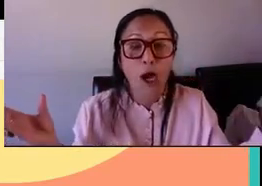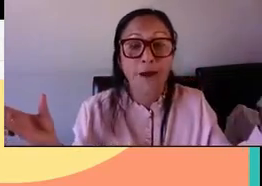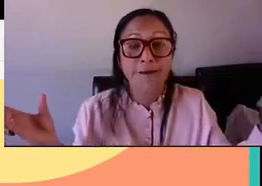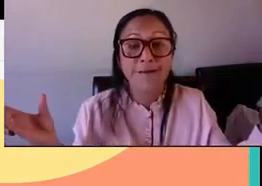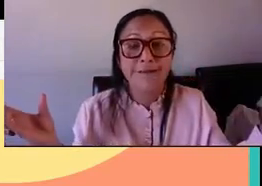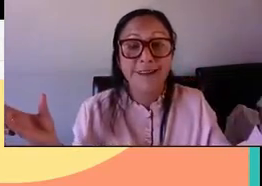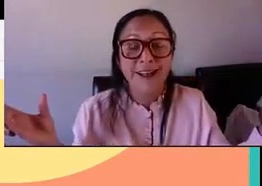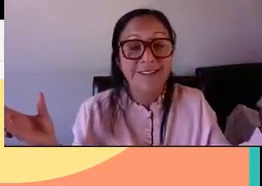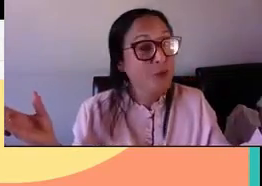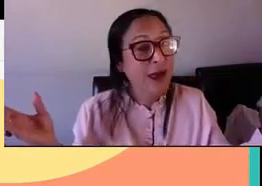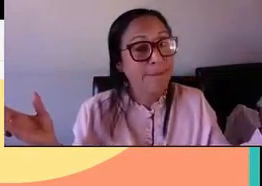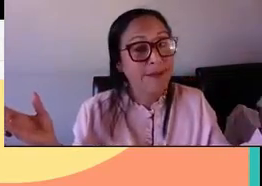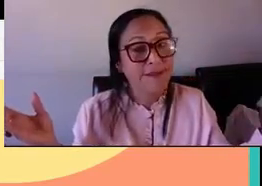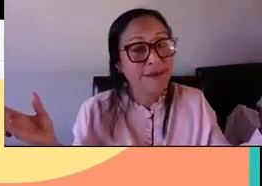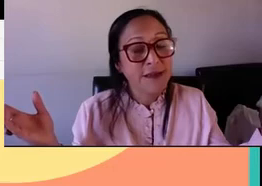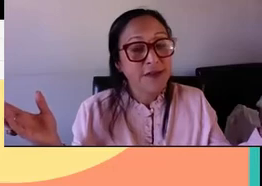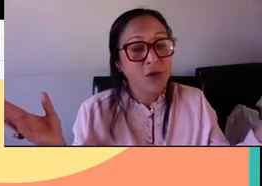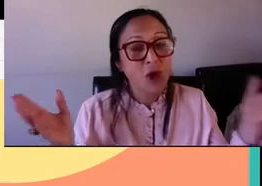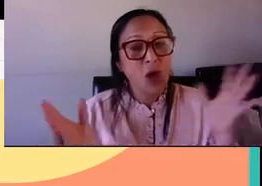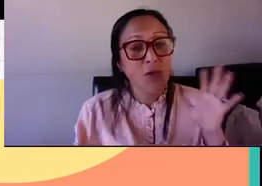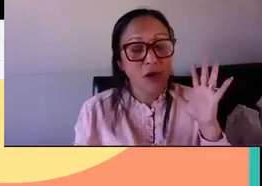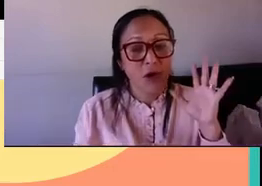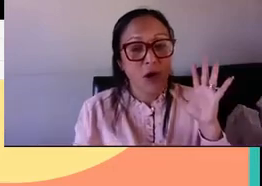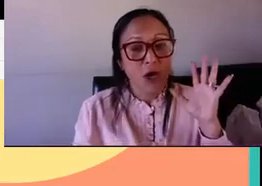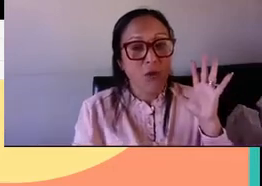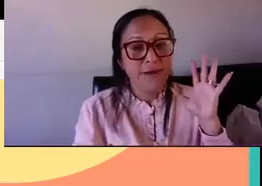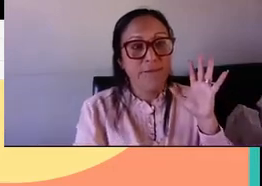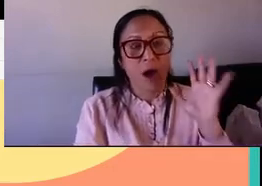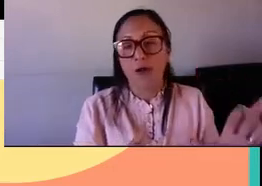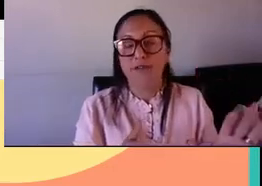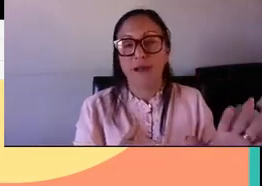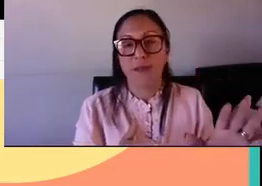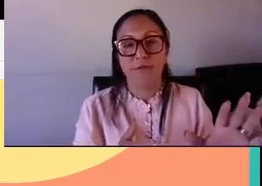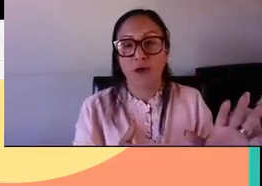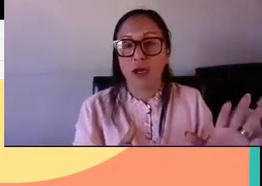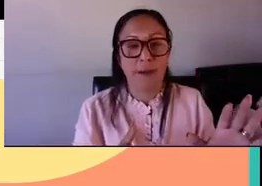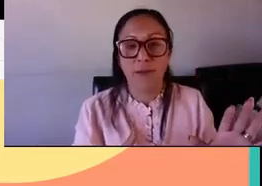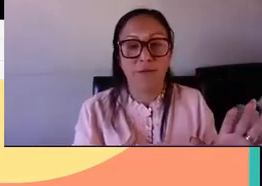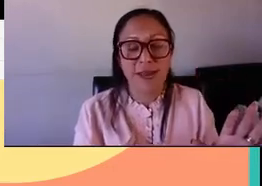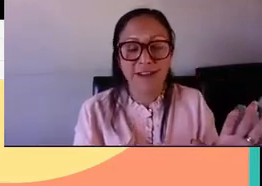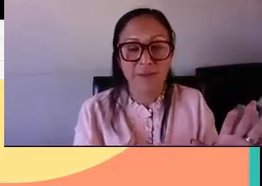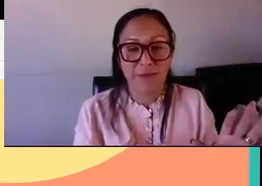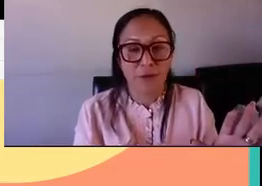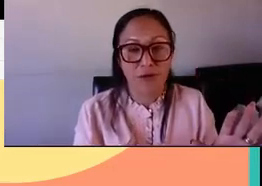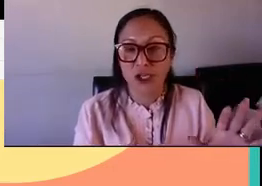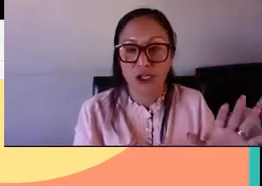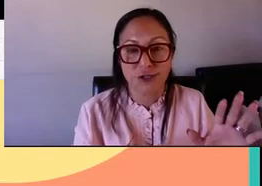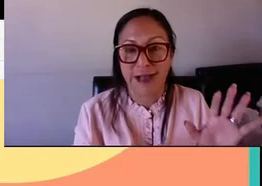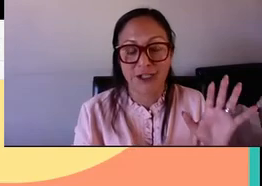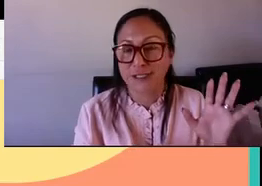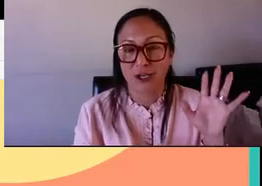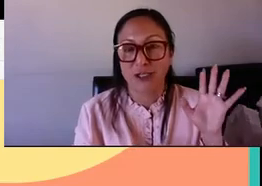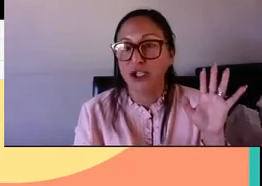More." And see what happens. So know that you're going to model something for a couple of weeks before the